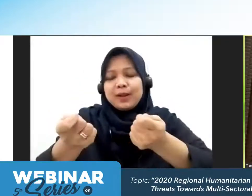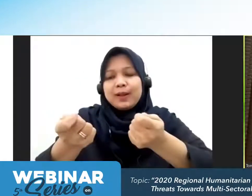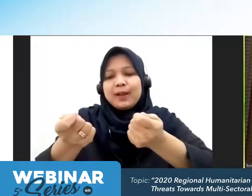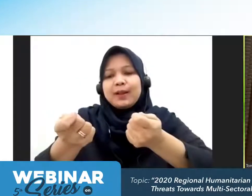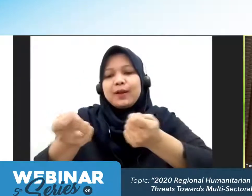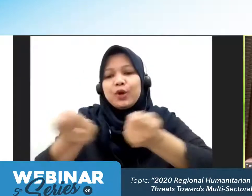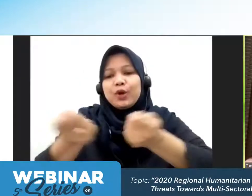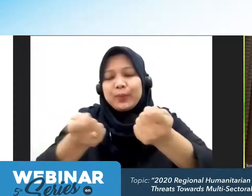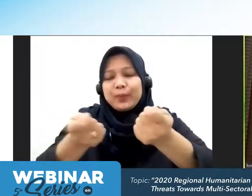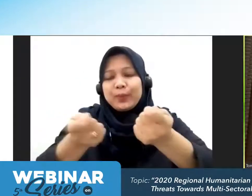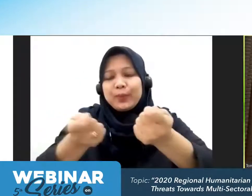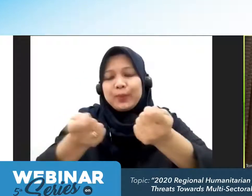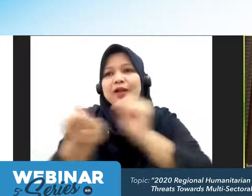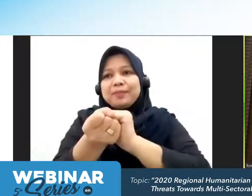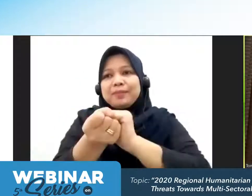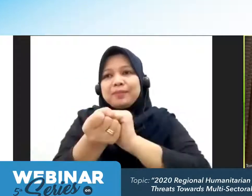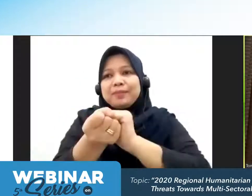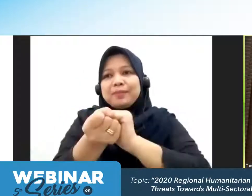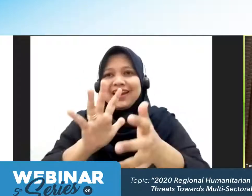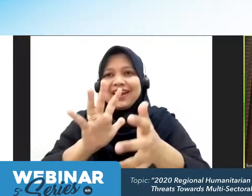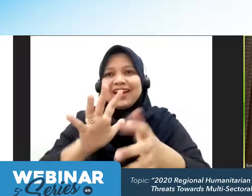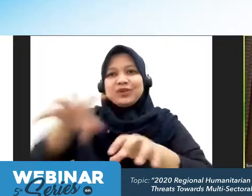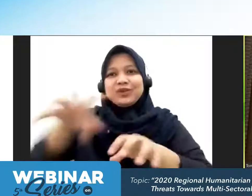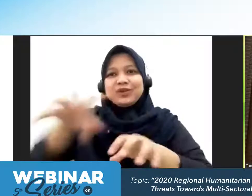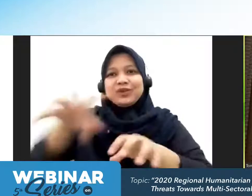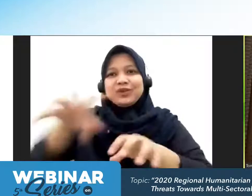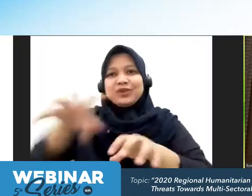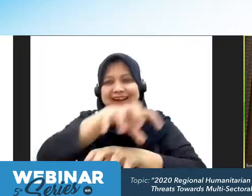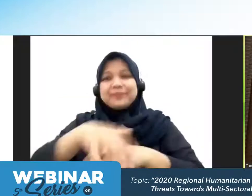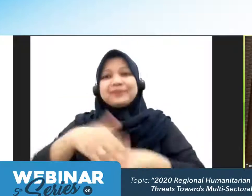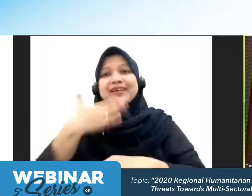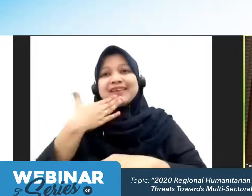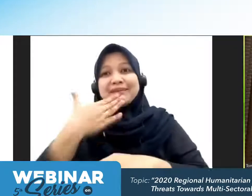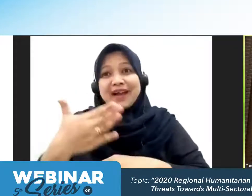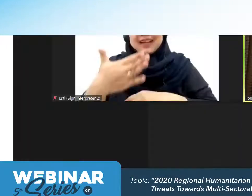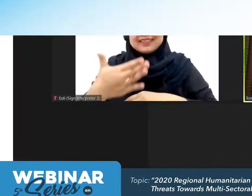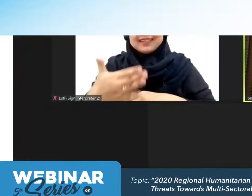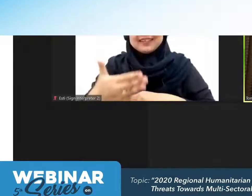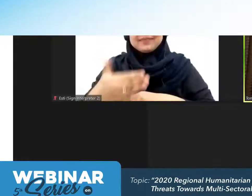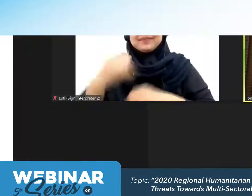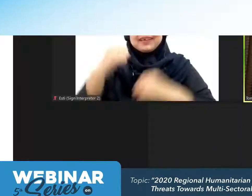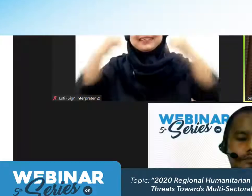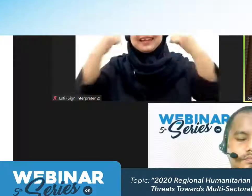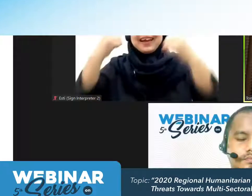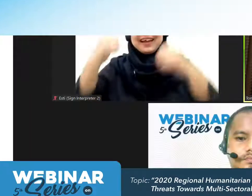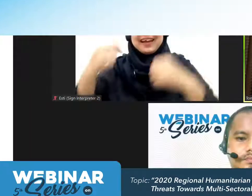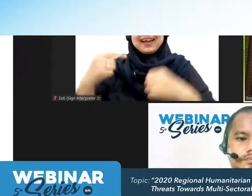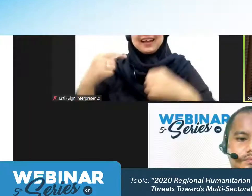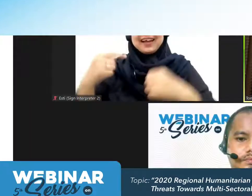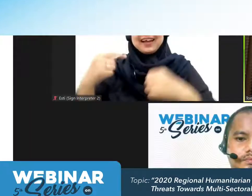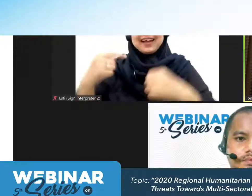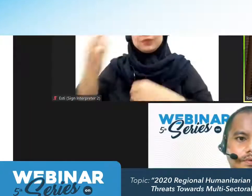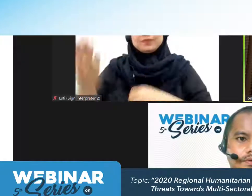happen in the area. Thank you and keep healthy. Over to you, Mas Rizky.